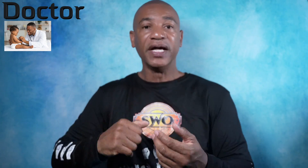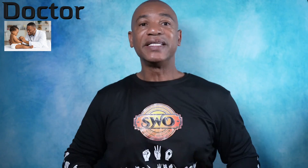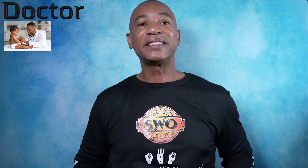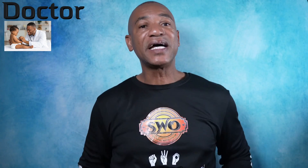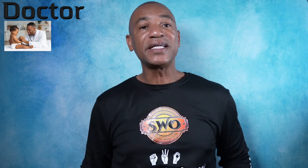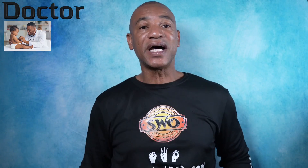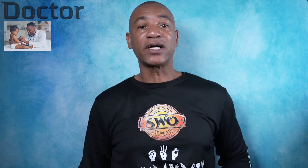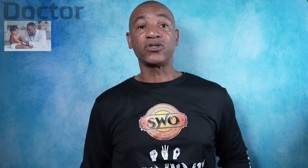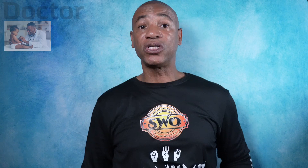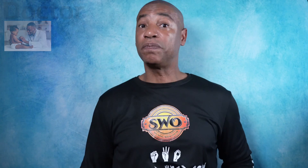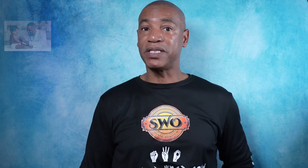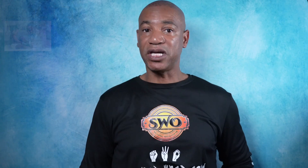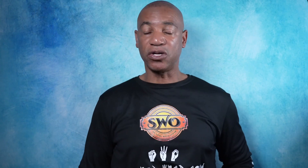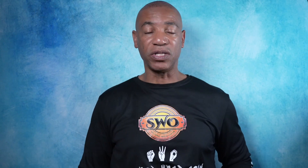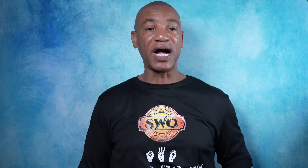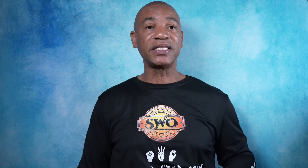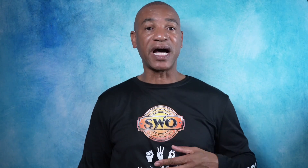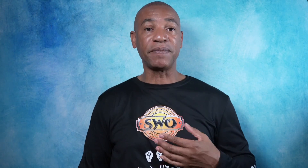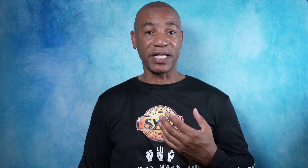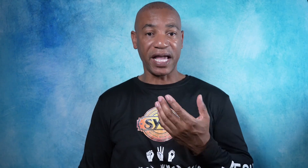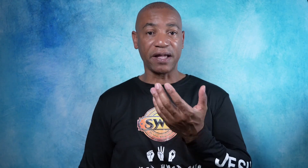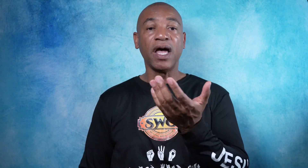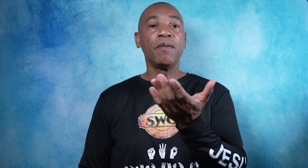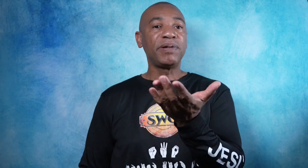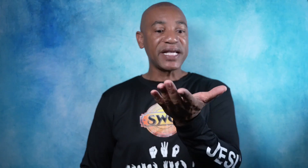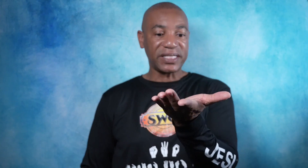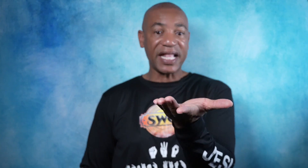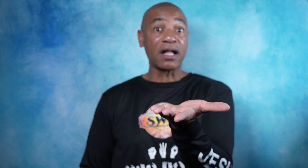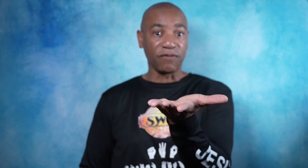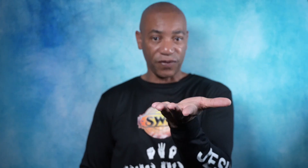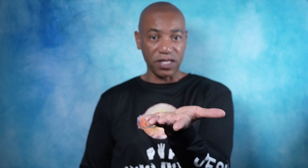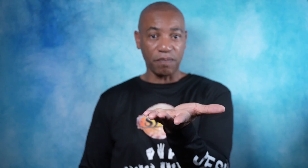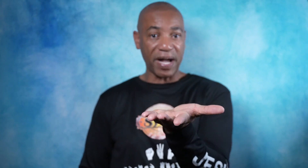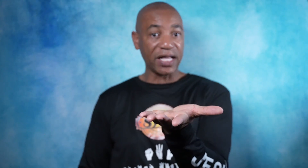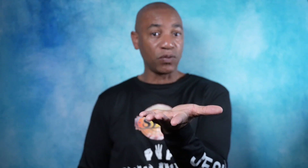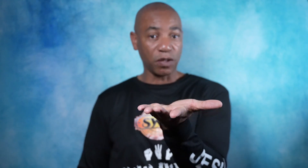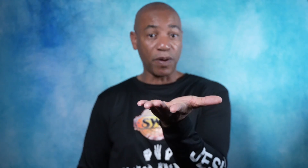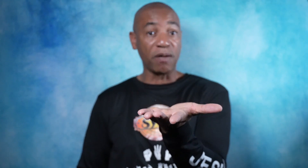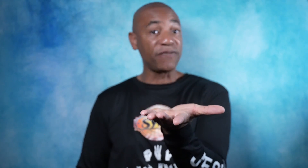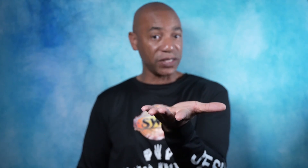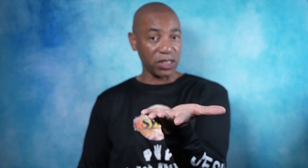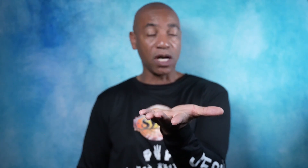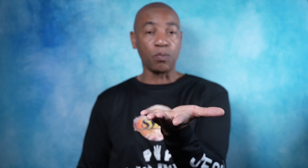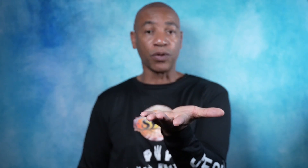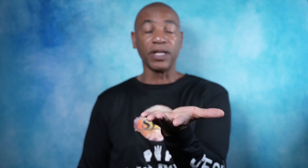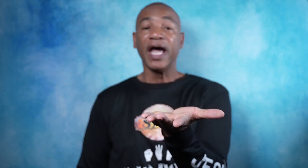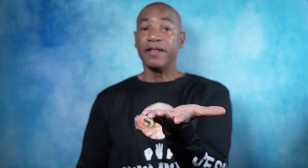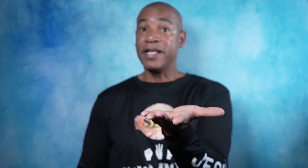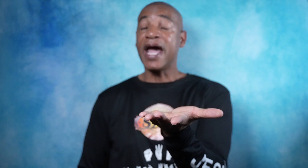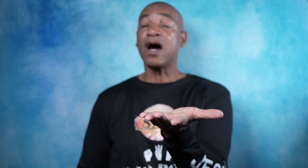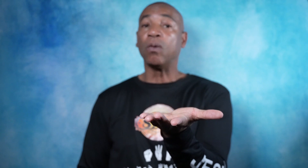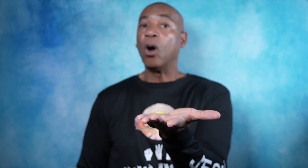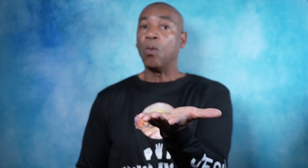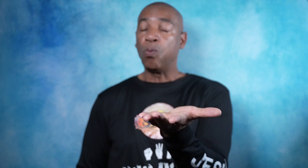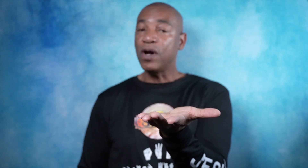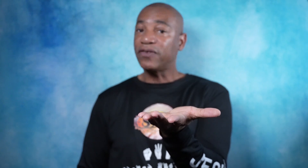To sign doctor, simply take your non-dominant hand, place that out in front of the body with the palm facing upward. Now, with